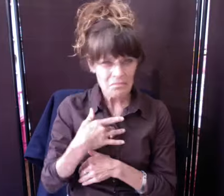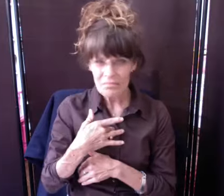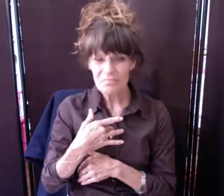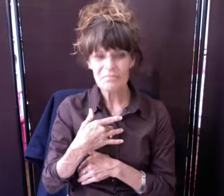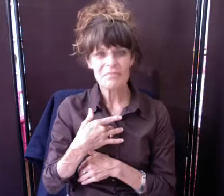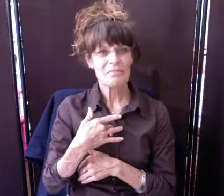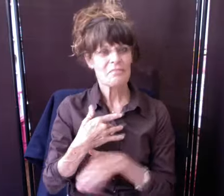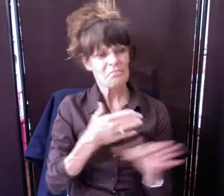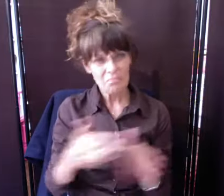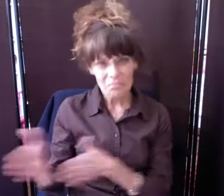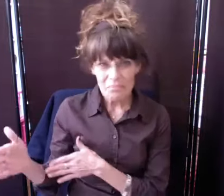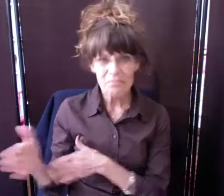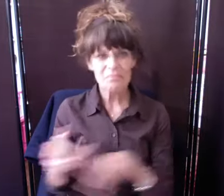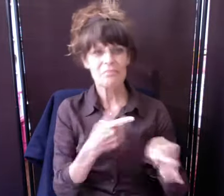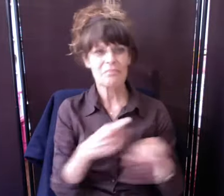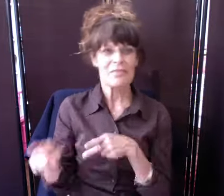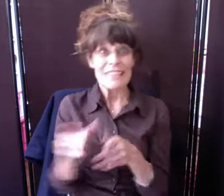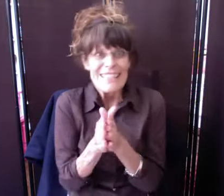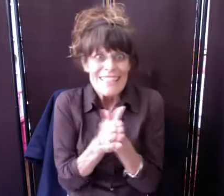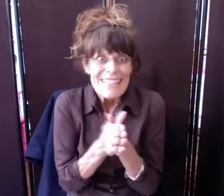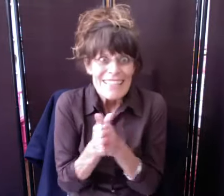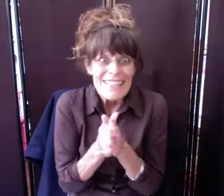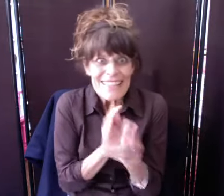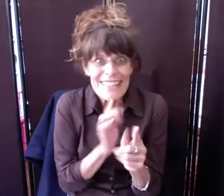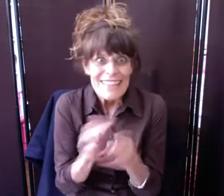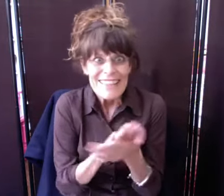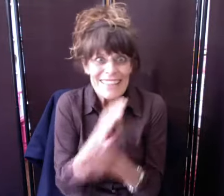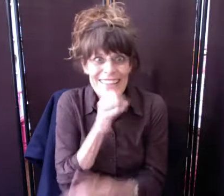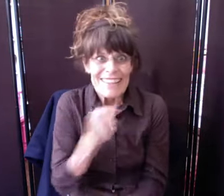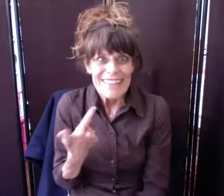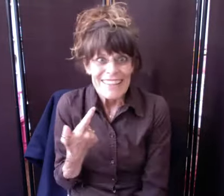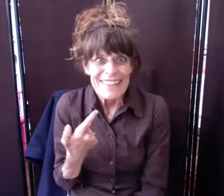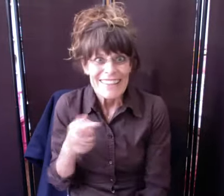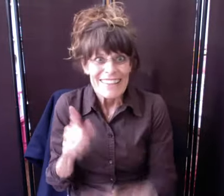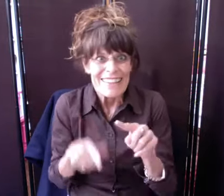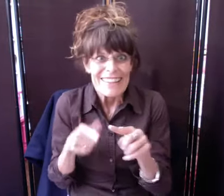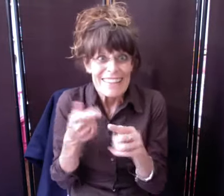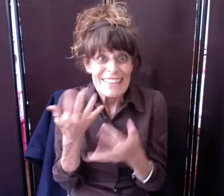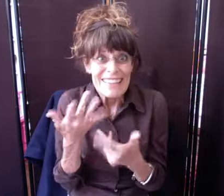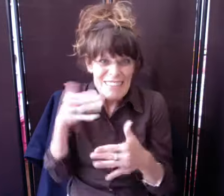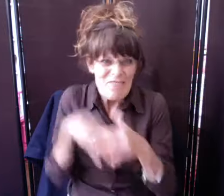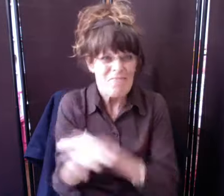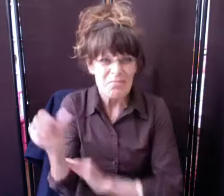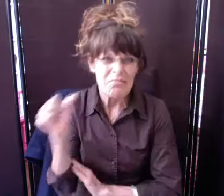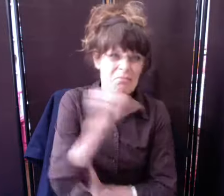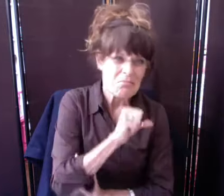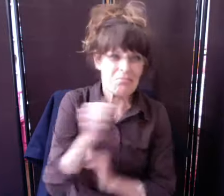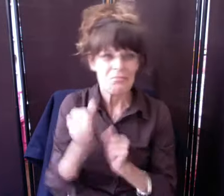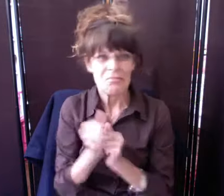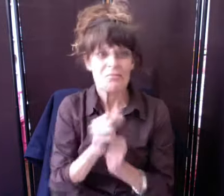way ahead and went, oh, I can't wait till I turn 21. I can't wait to walk into bars with my real ID and go, give me